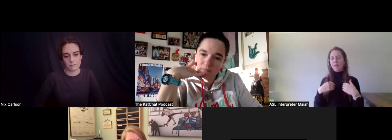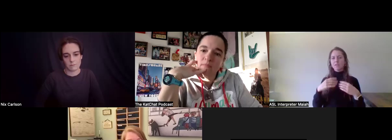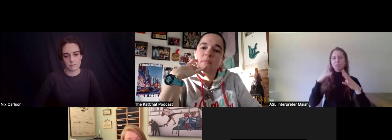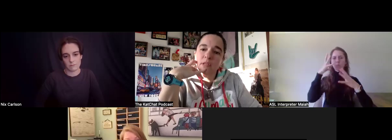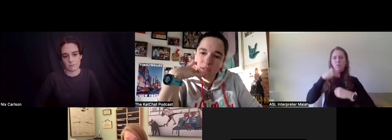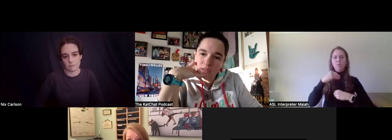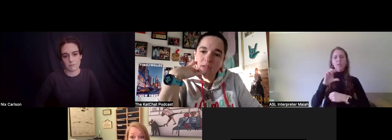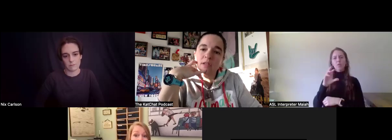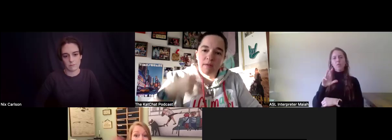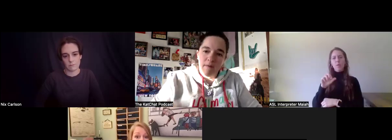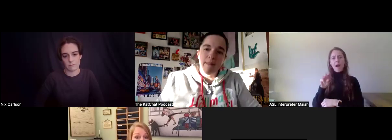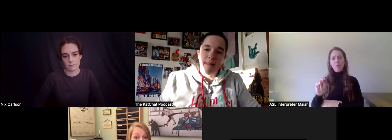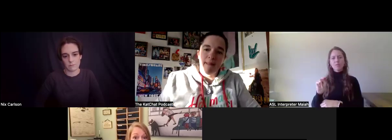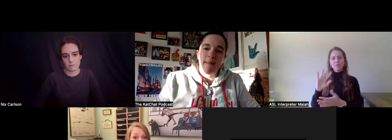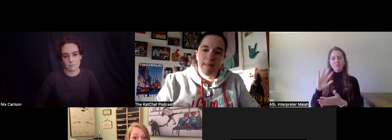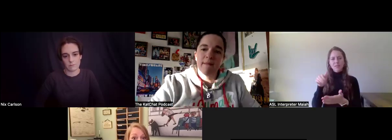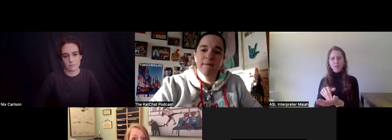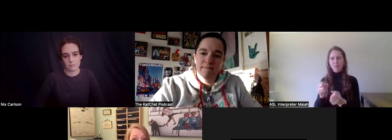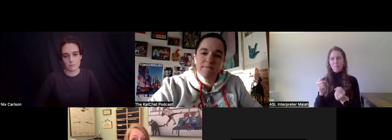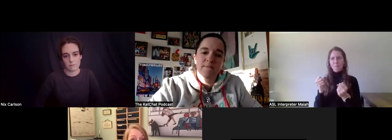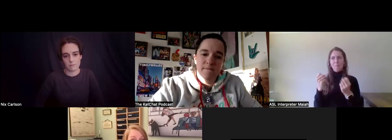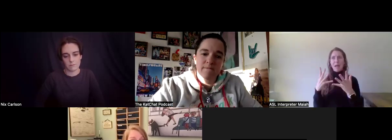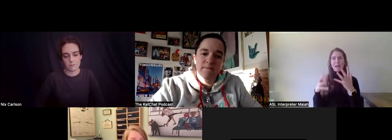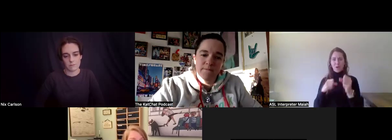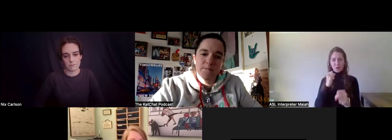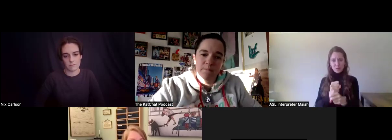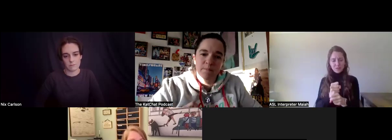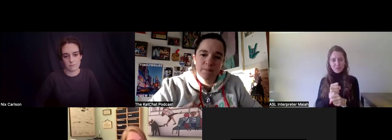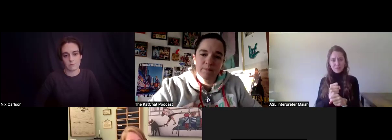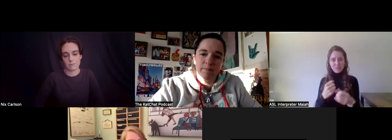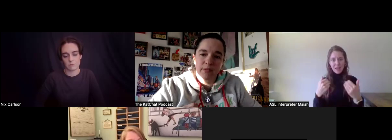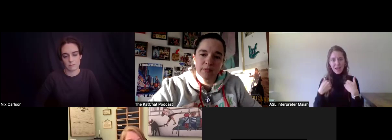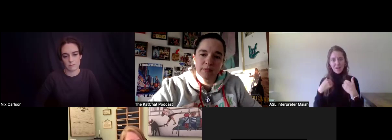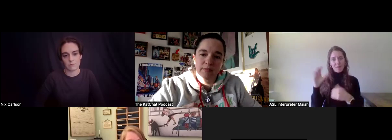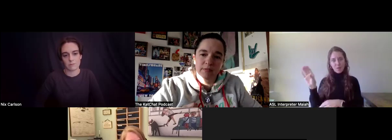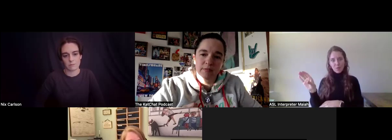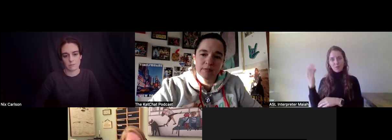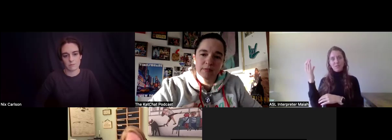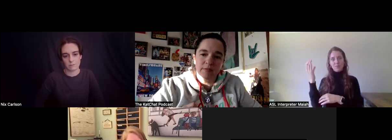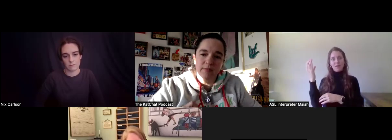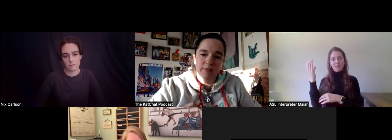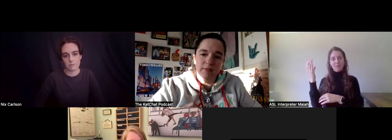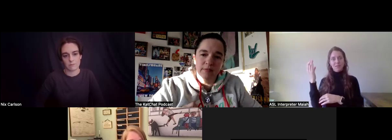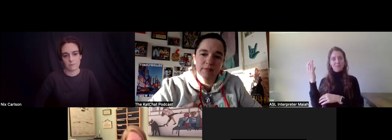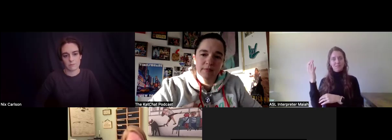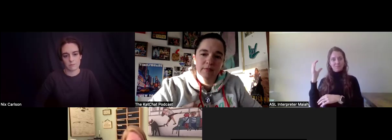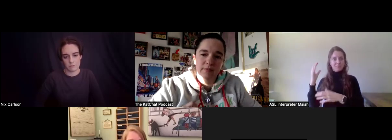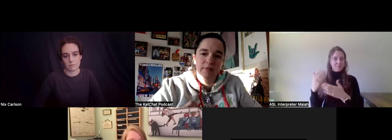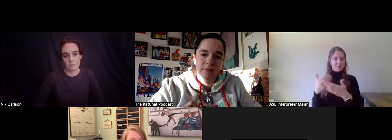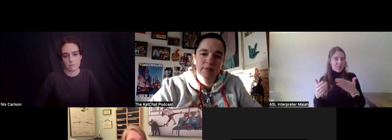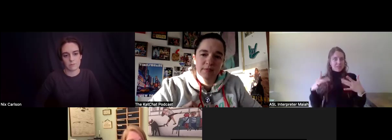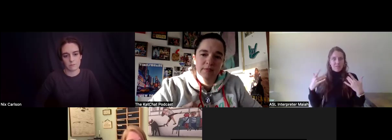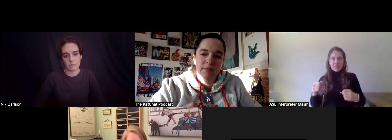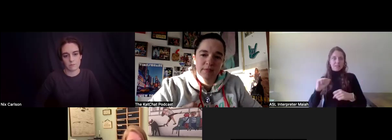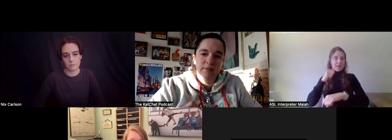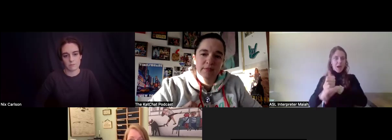Center where for decades there has been Christmas activations outside for the community, from the skating rink